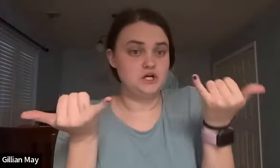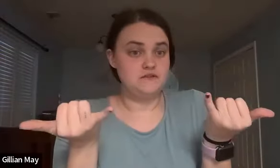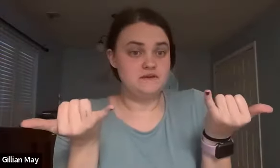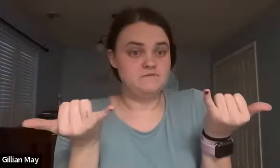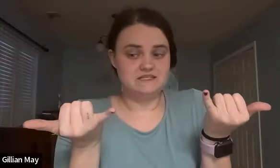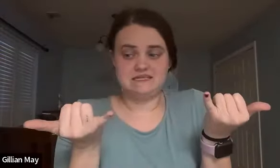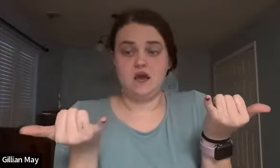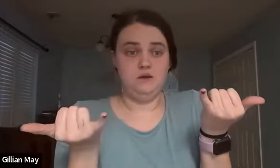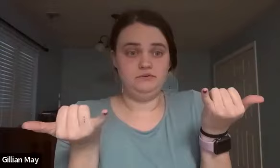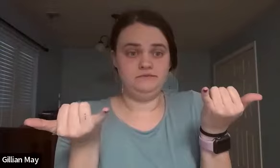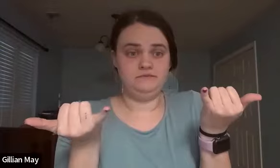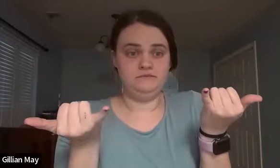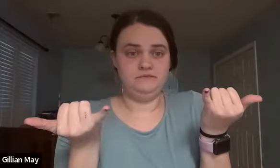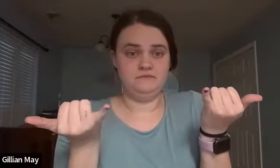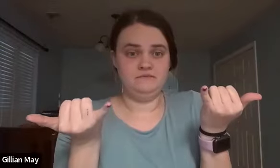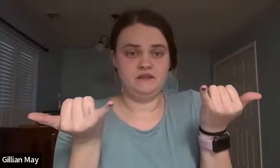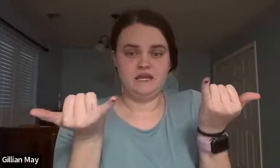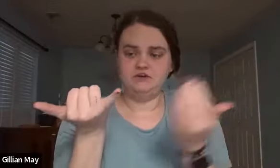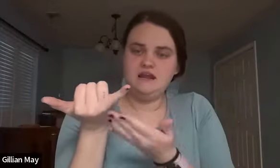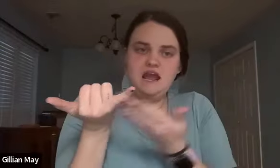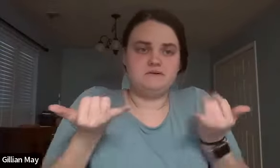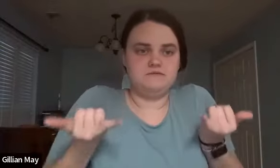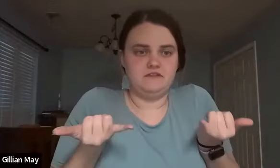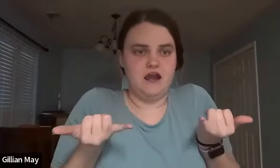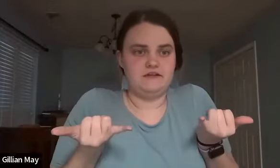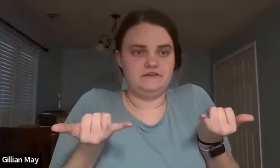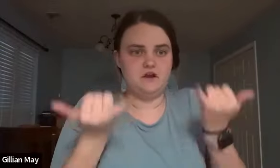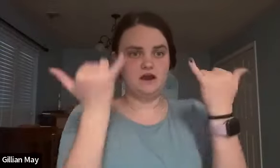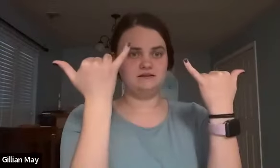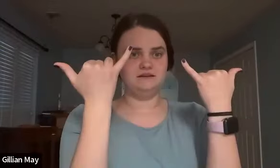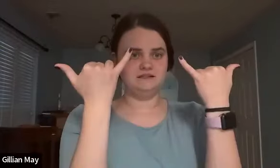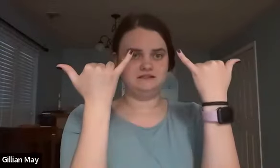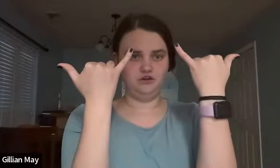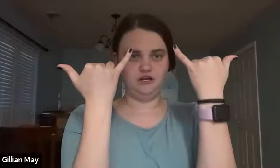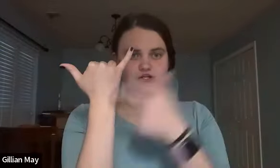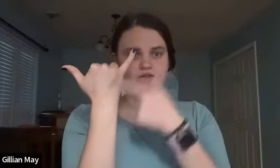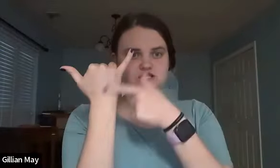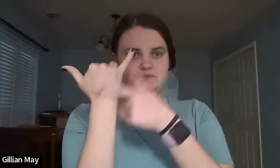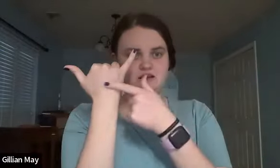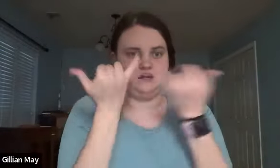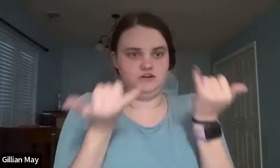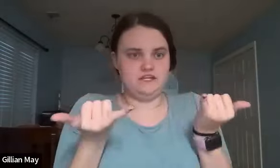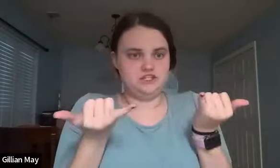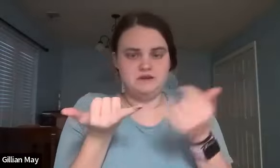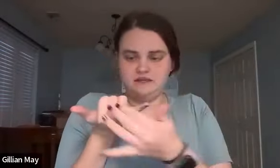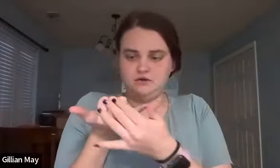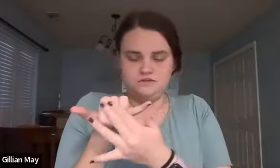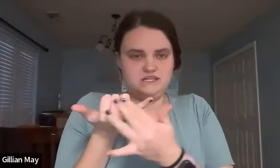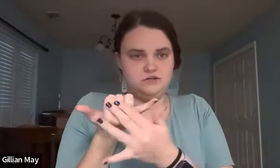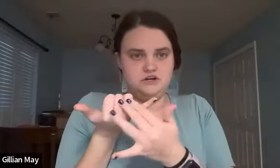turn them facing up and you kind of have them flat. Like you're not showing just the back of your hand. You're like showing like almost like where your knuckles